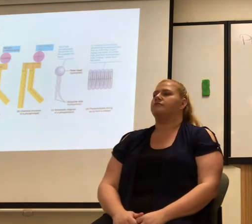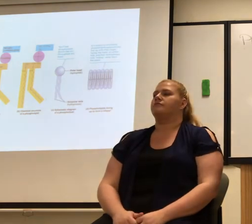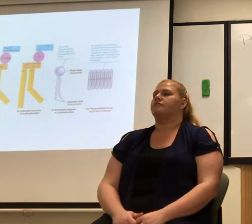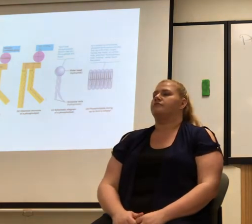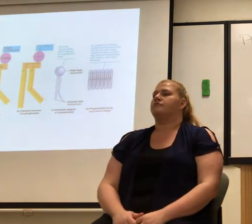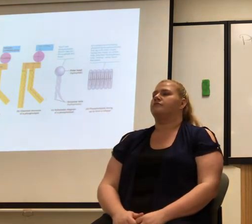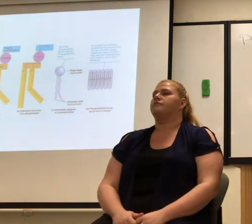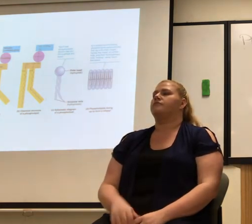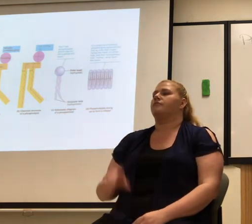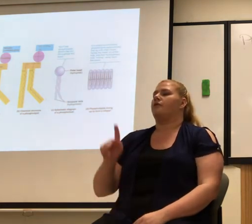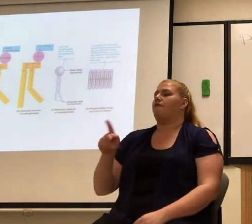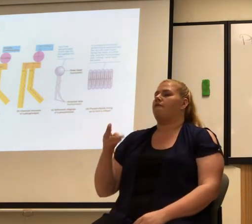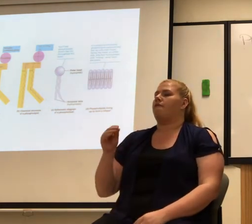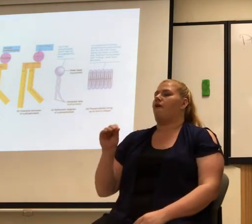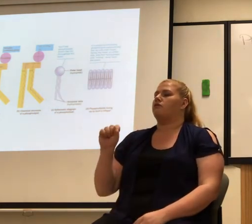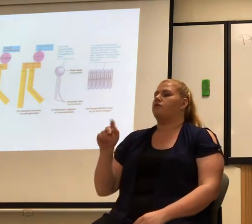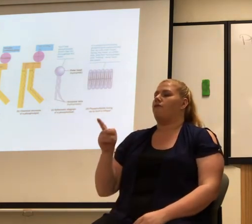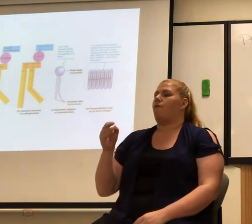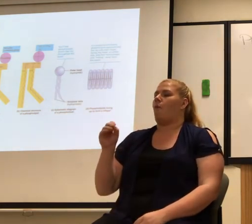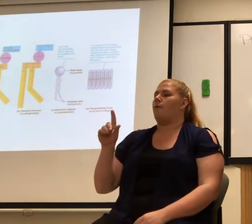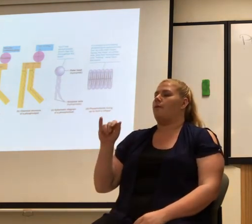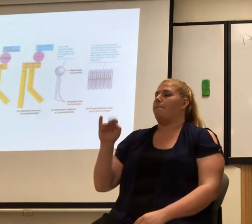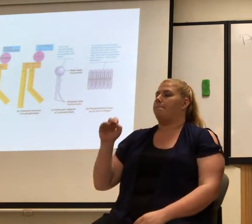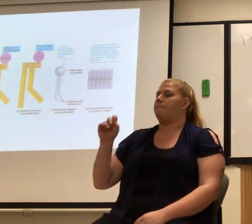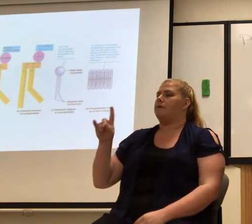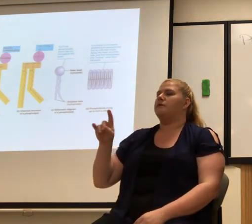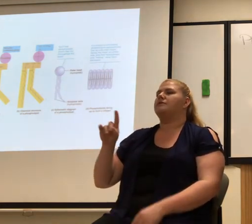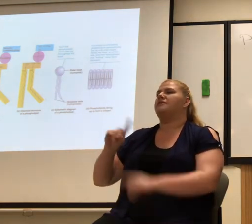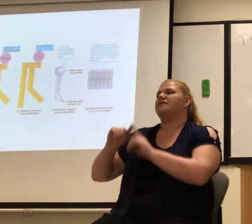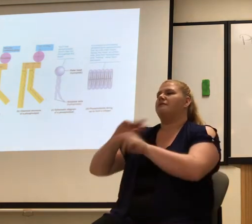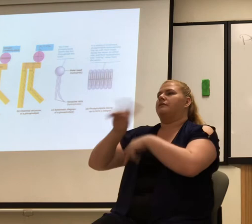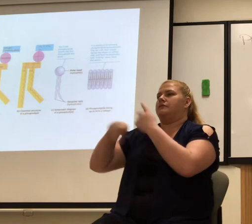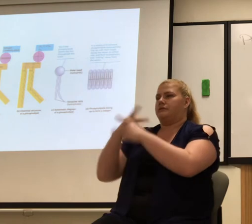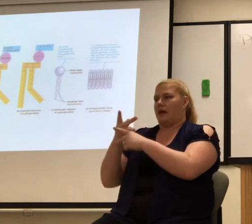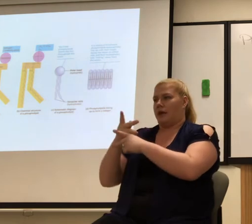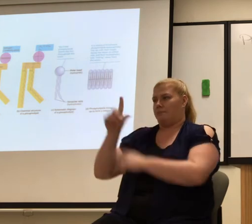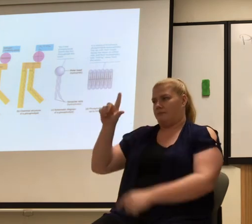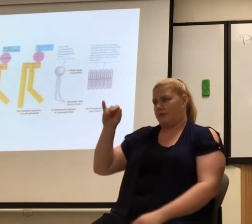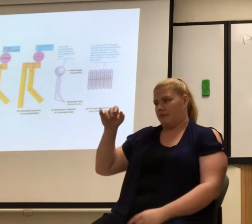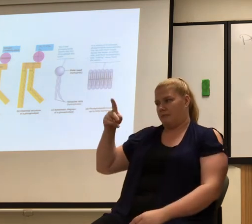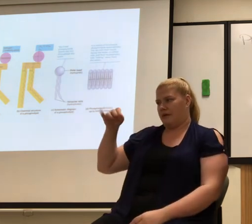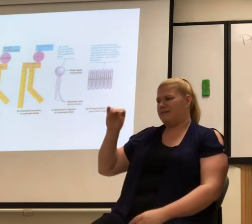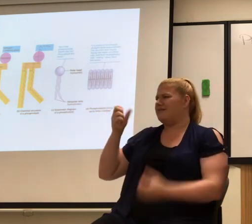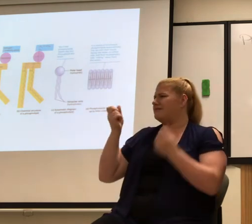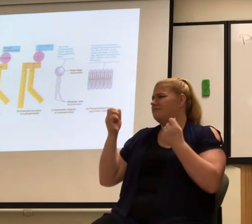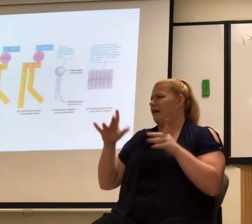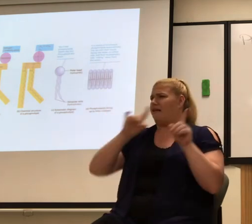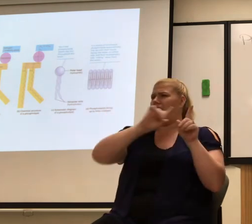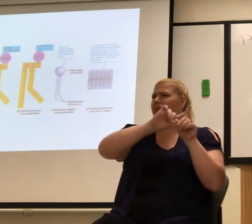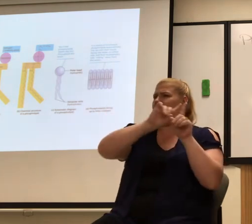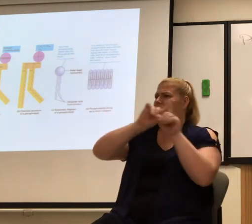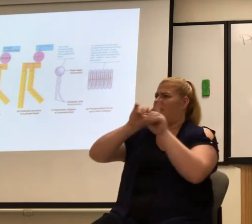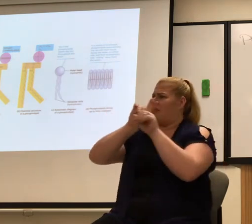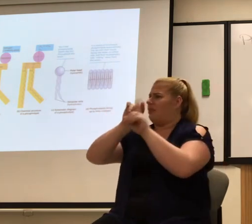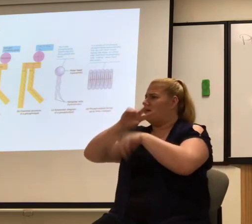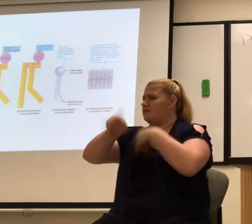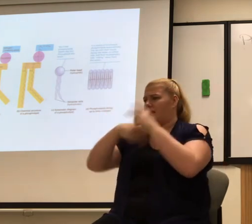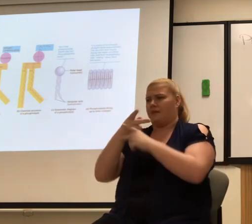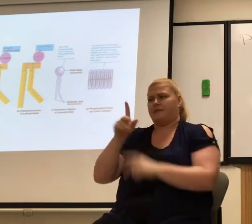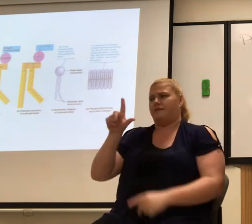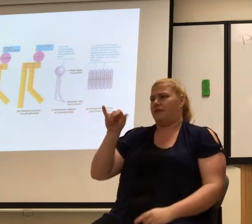Phospholipid is a type of lipid. There are many different kinds of phospholipids. One we usually talk about, and you see in this book,